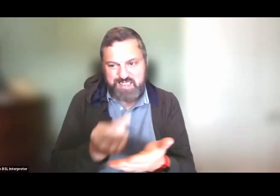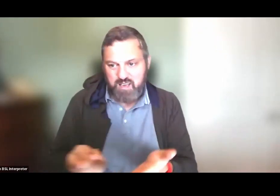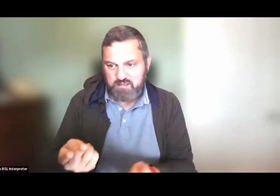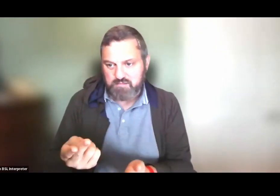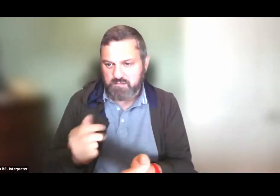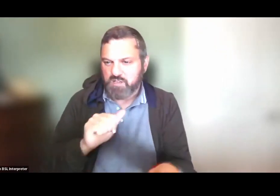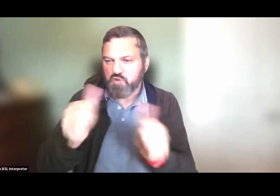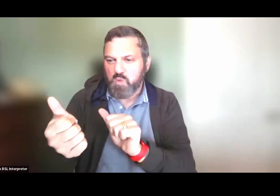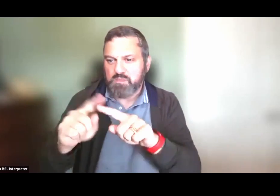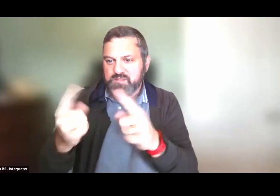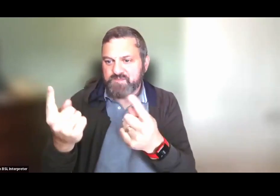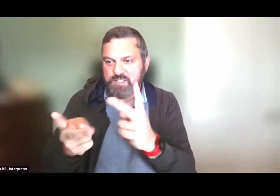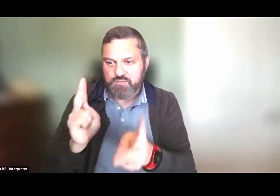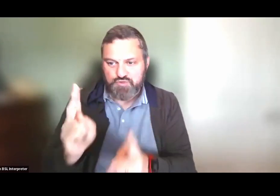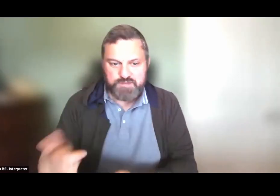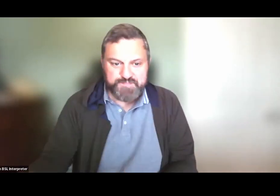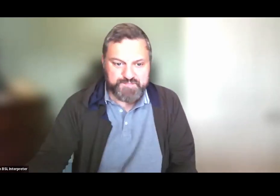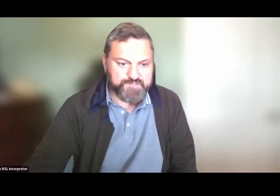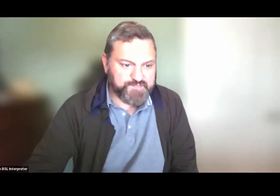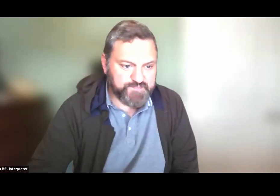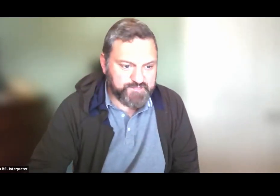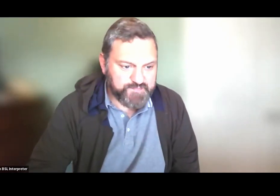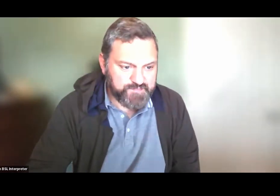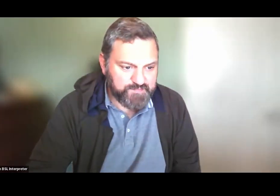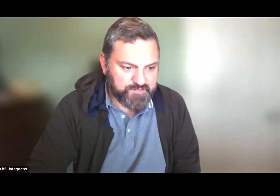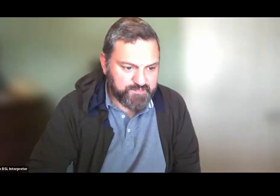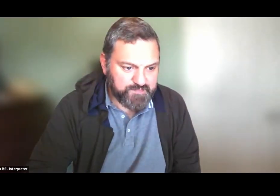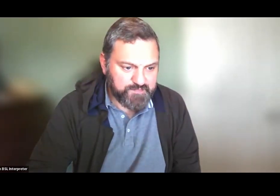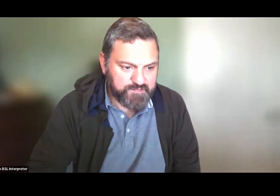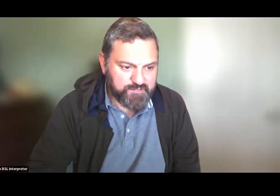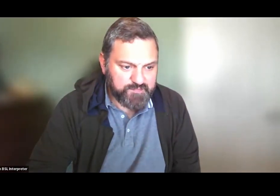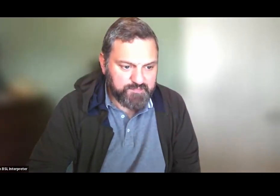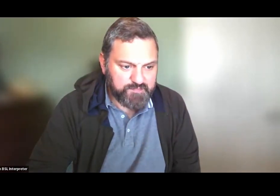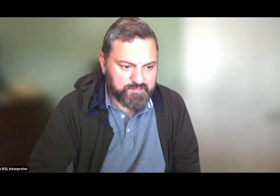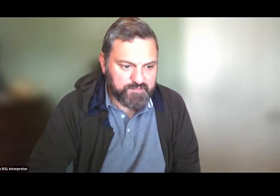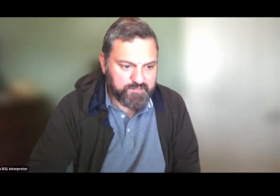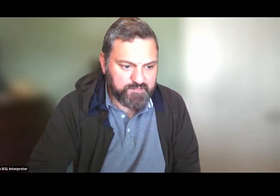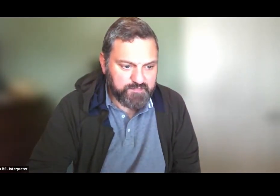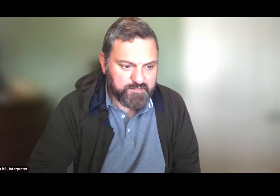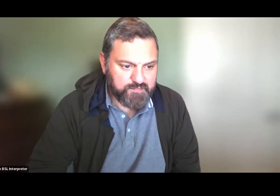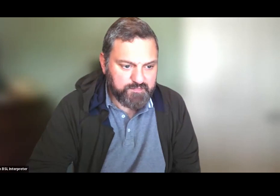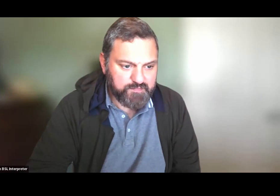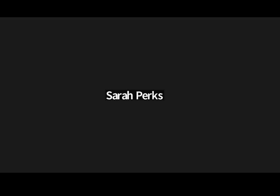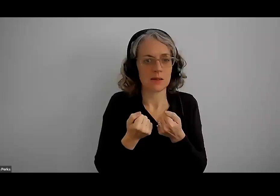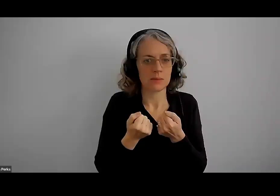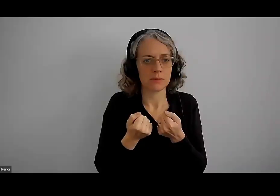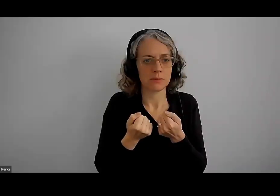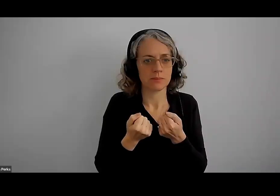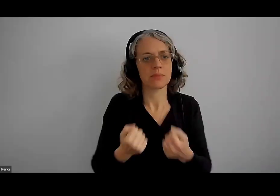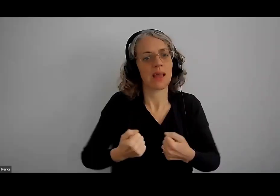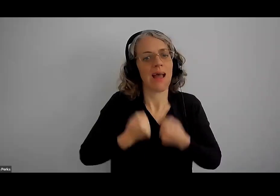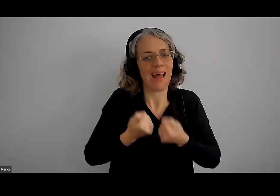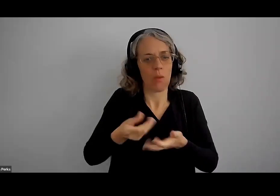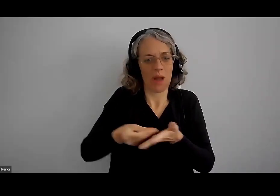have inherited economies that are divisive by design. They capture value and opportunity in the hands of a